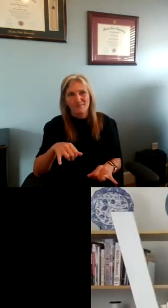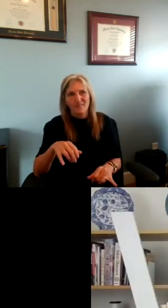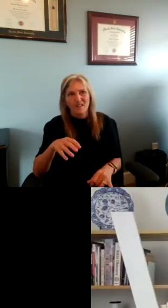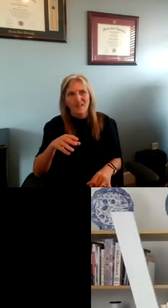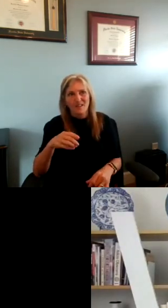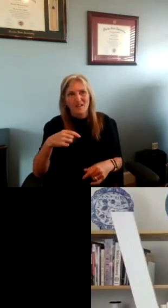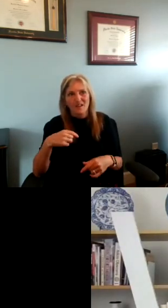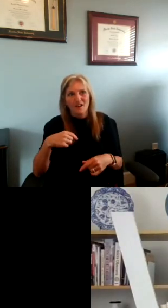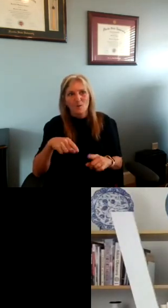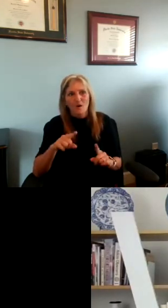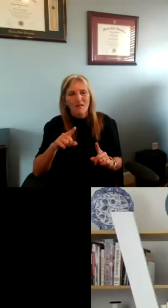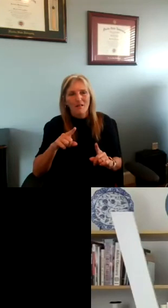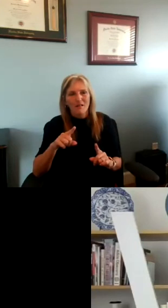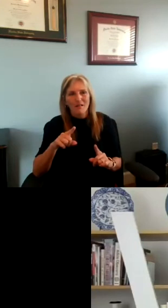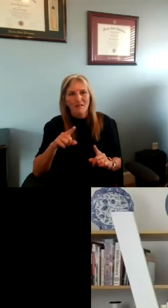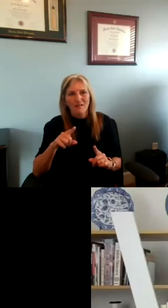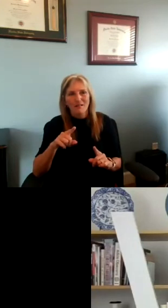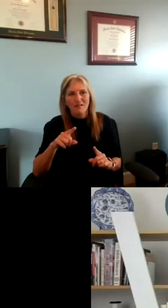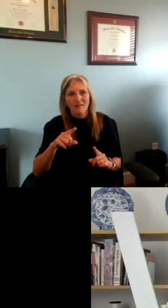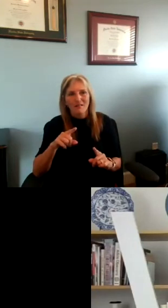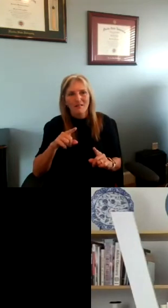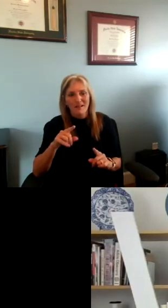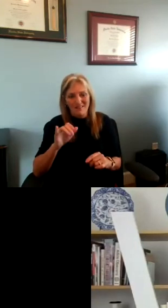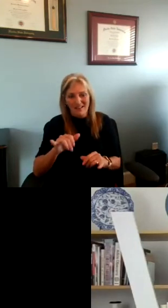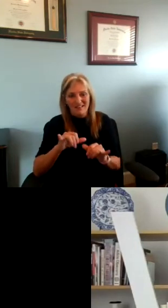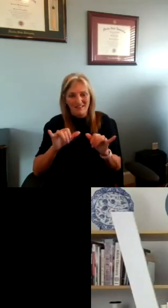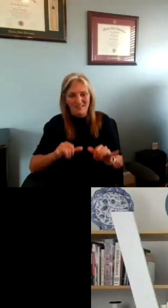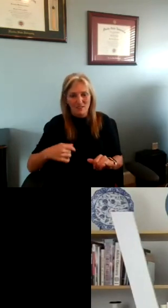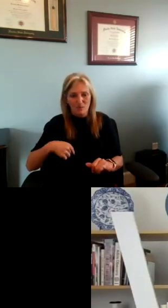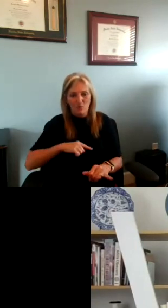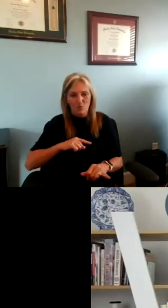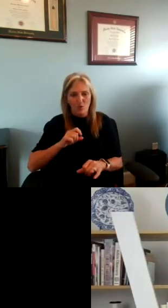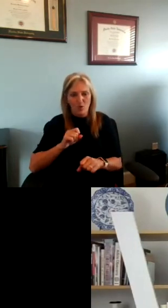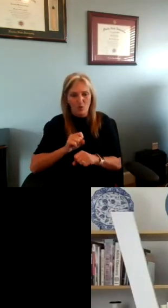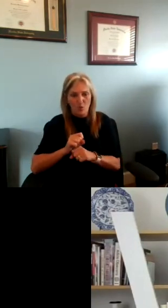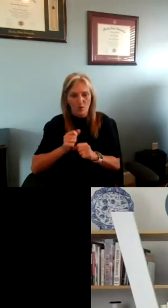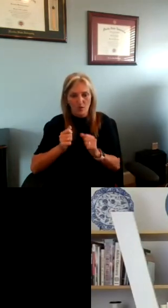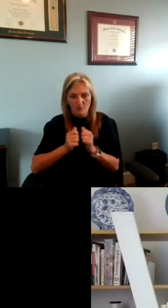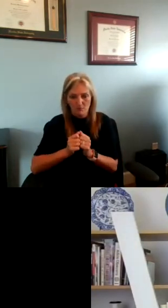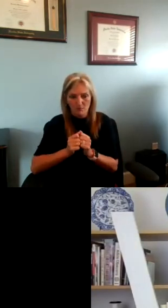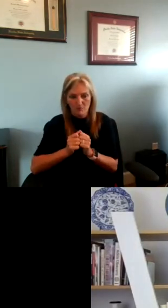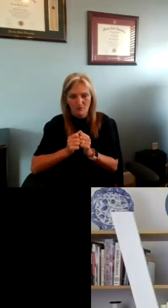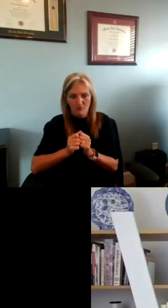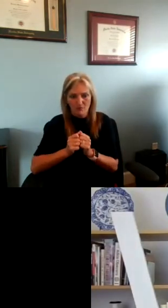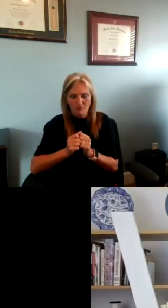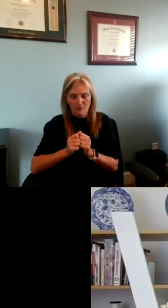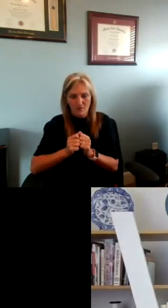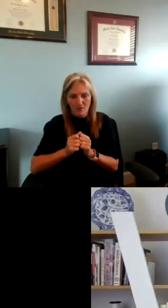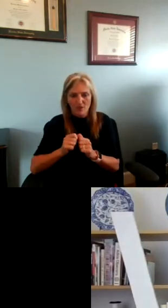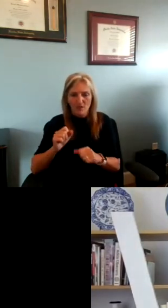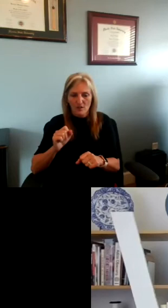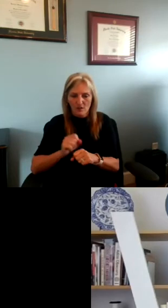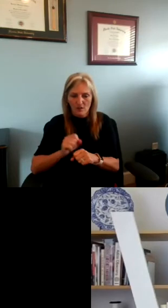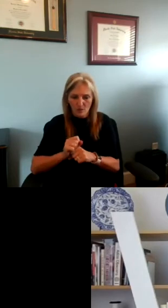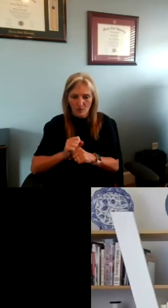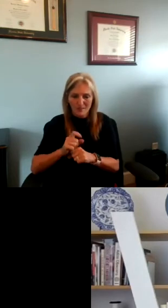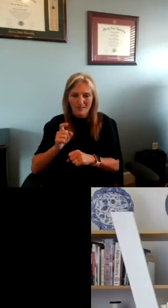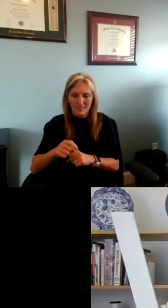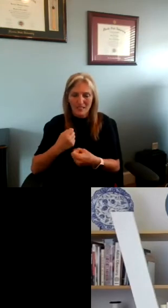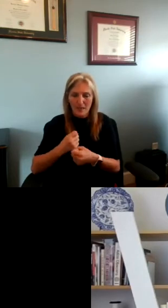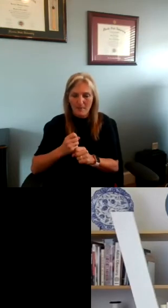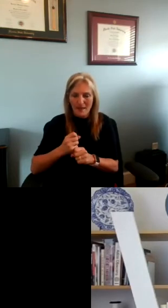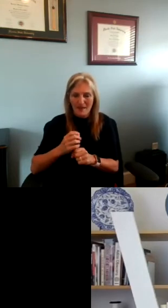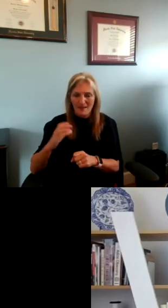while, you know, that is the system we are working under, a workforce is needed in order to make capitalism